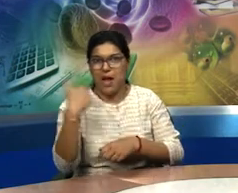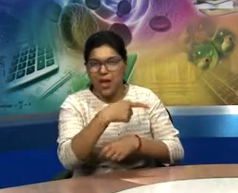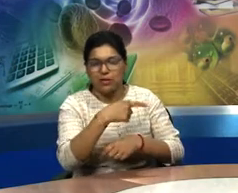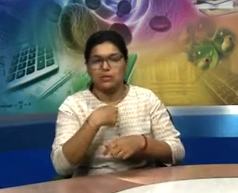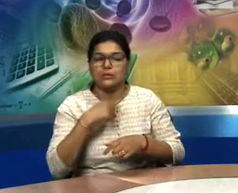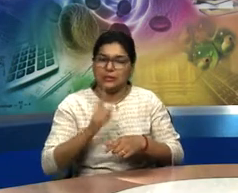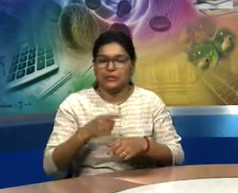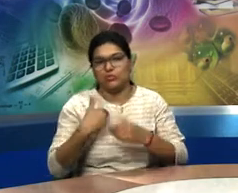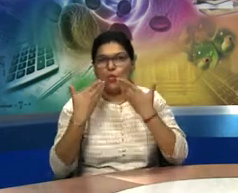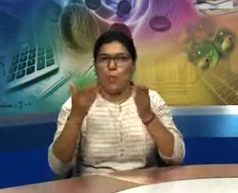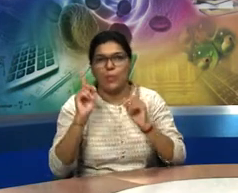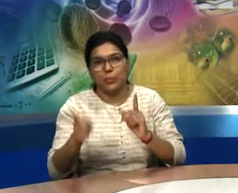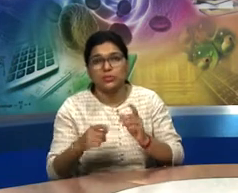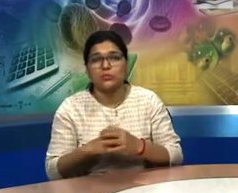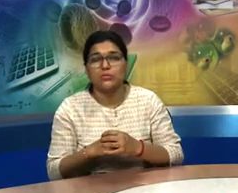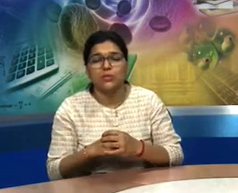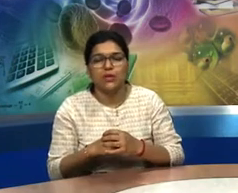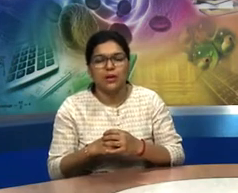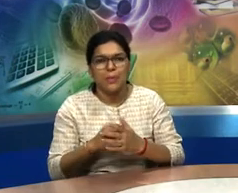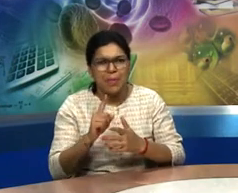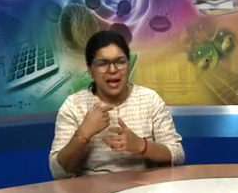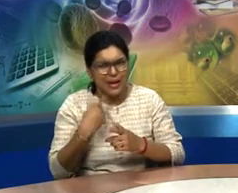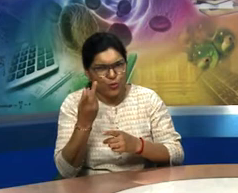this became more than I could bear.